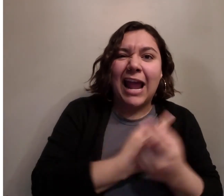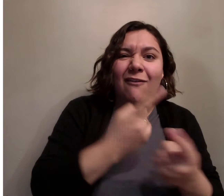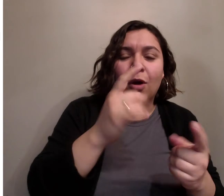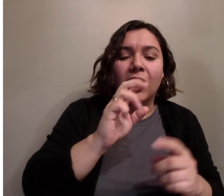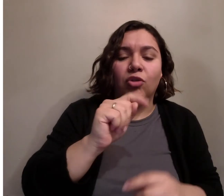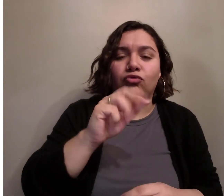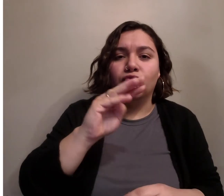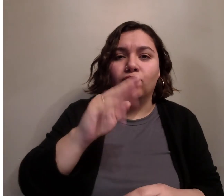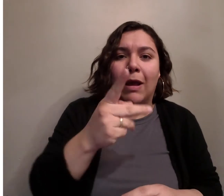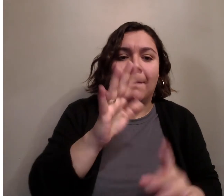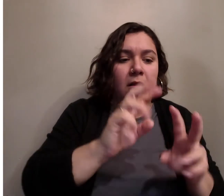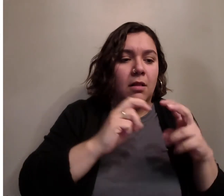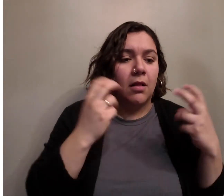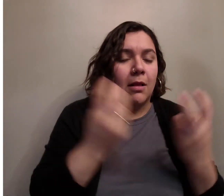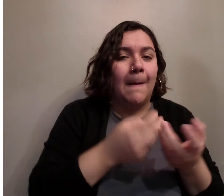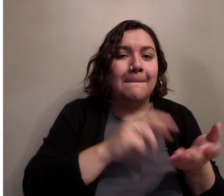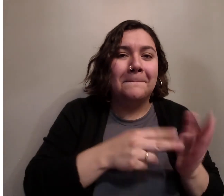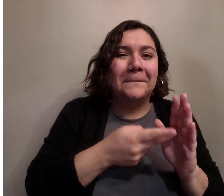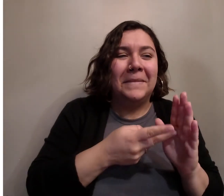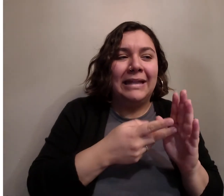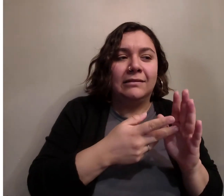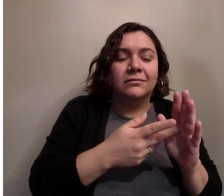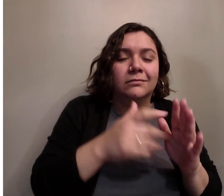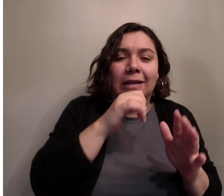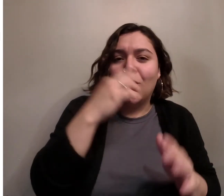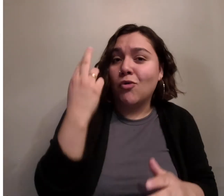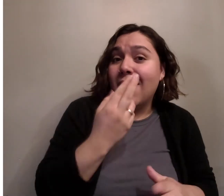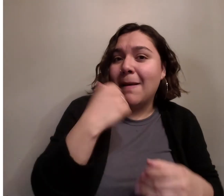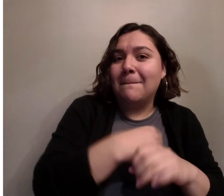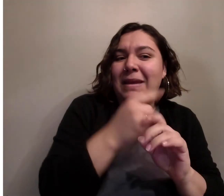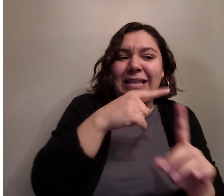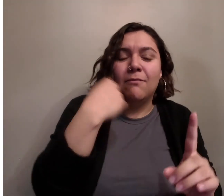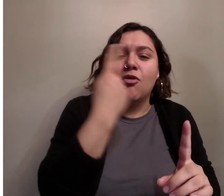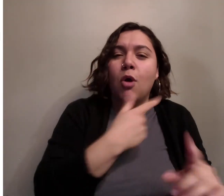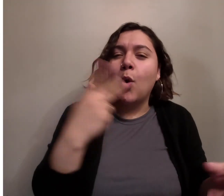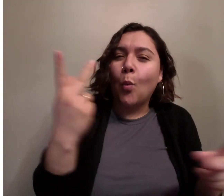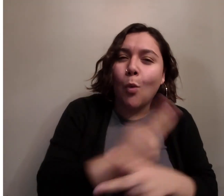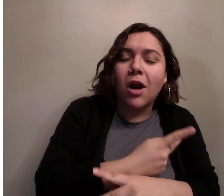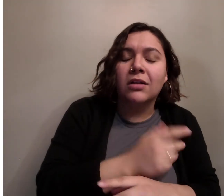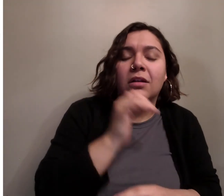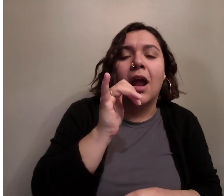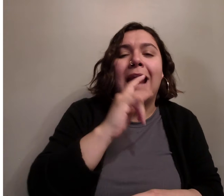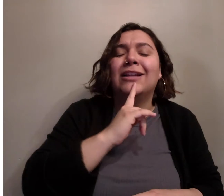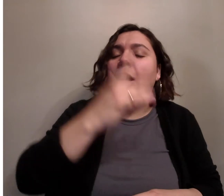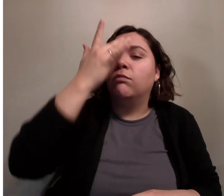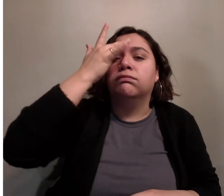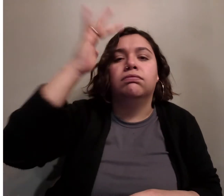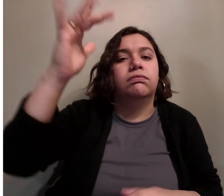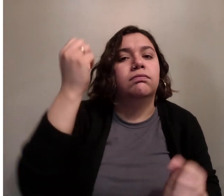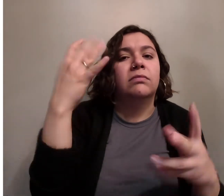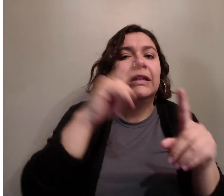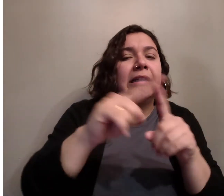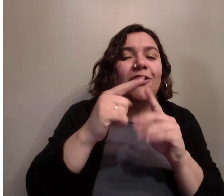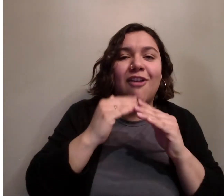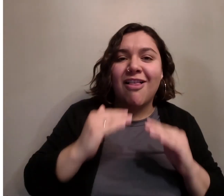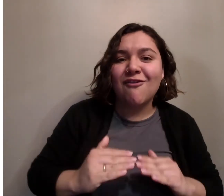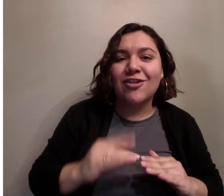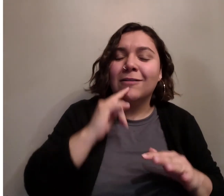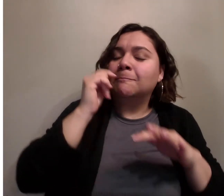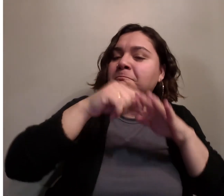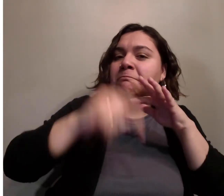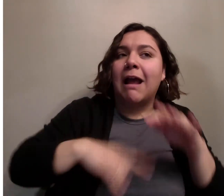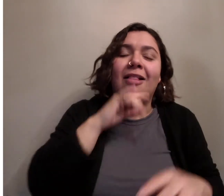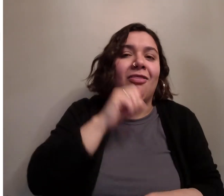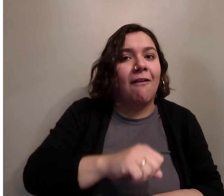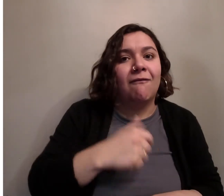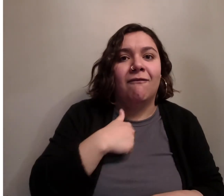course, like everyone in Trump's circle, they don't realize that it makes him look even worse. Right. It's so genius on so